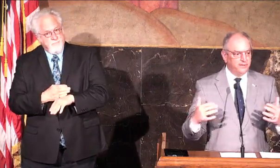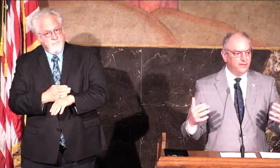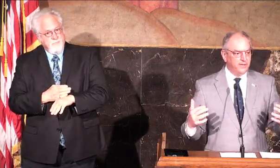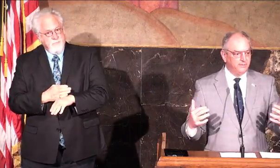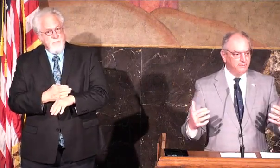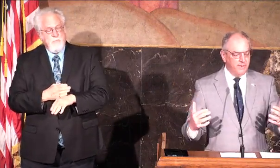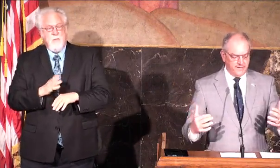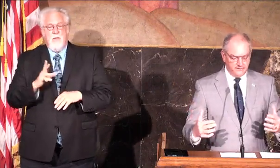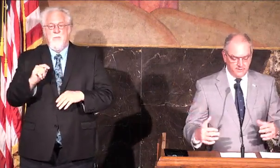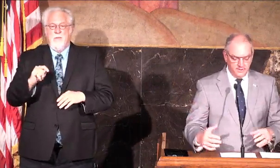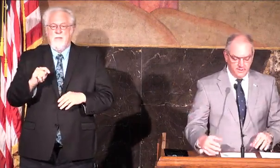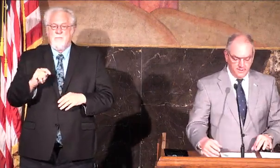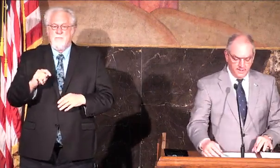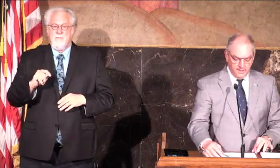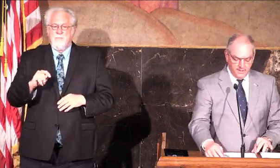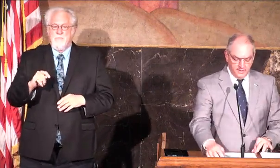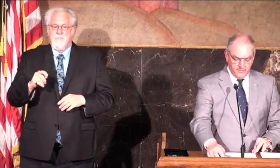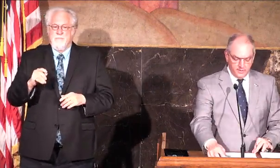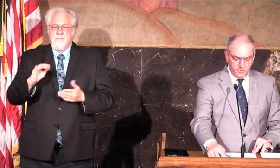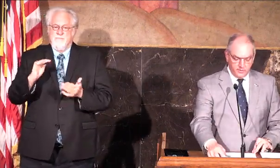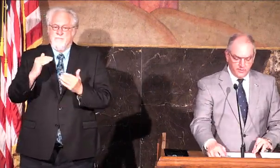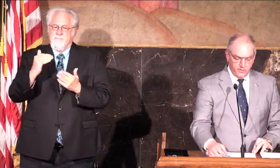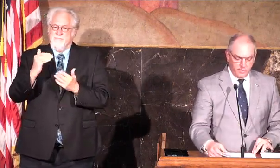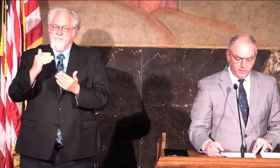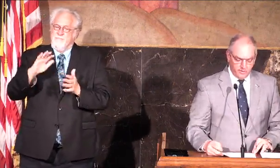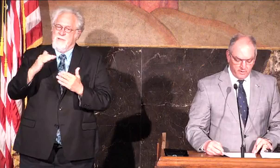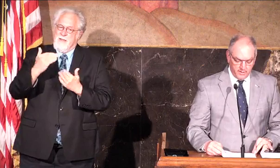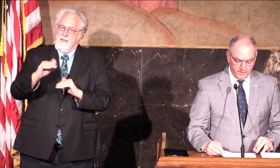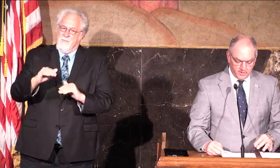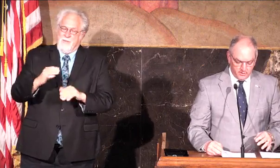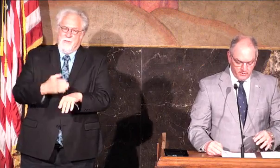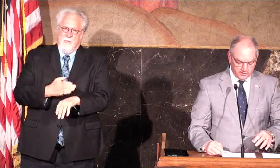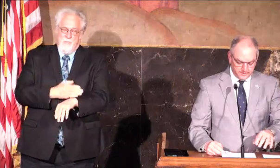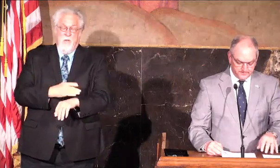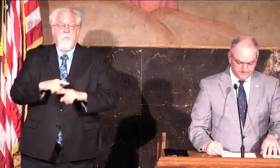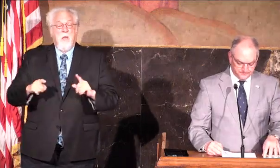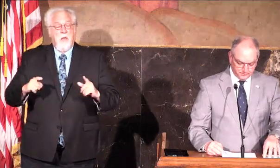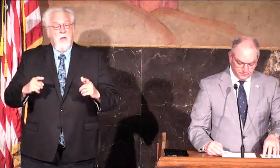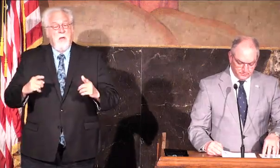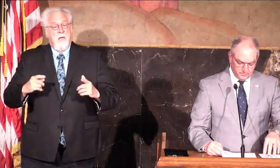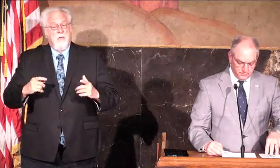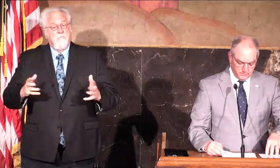been relatively modest. But we are encouraged.